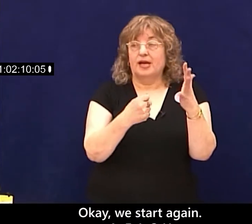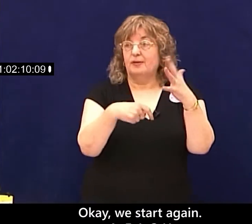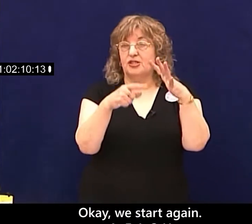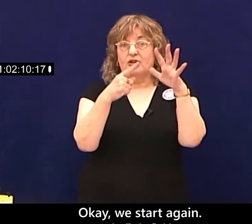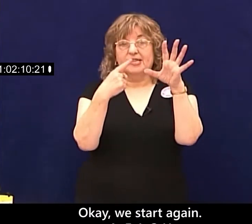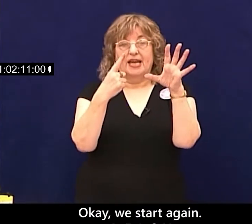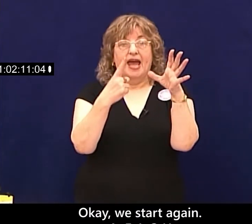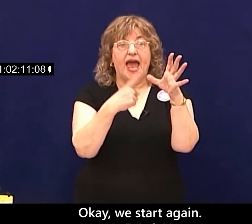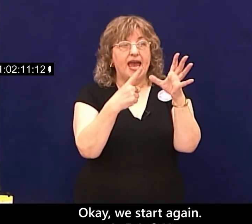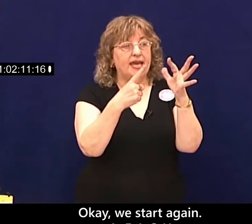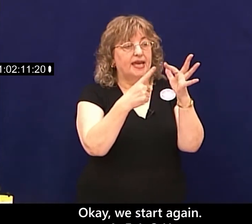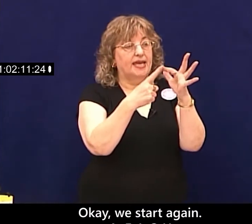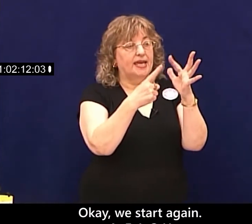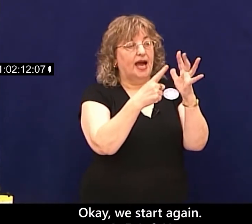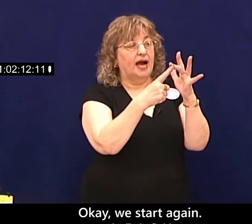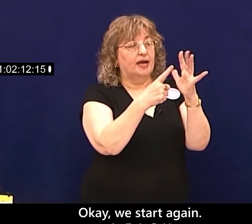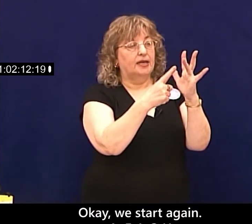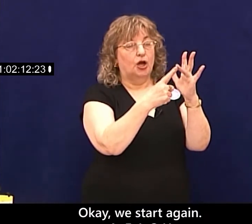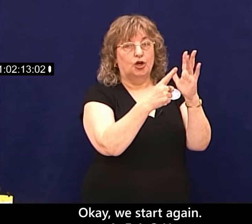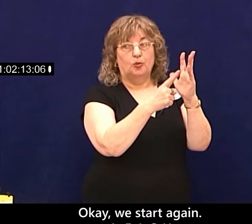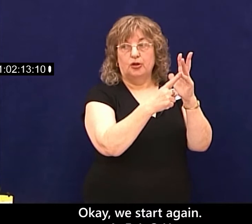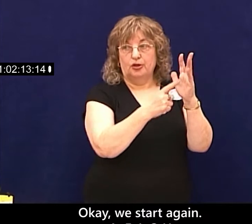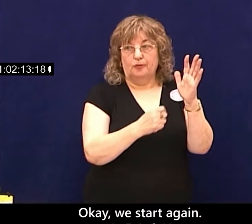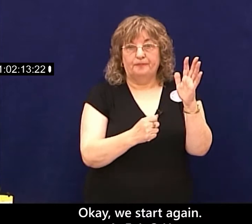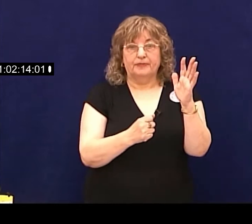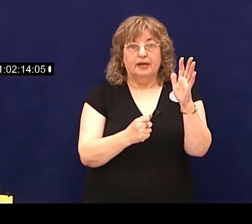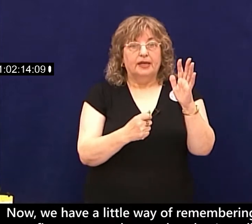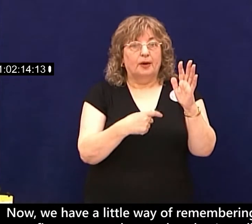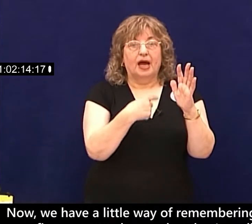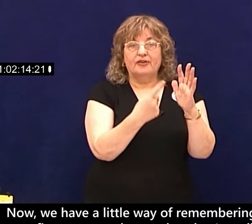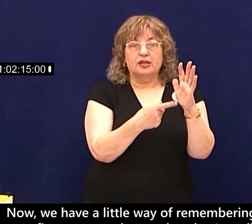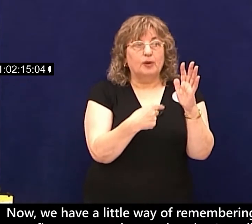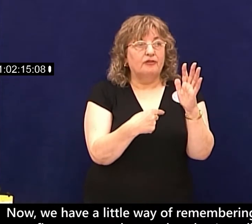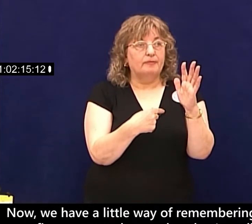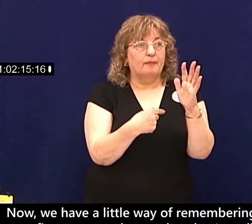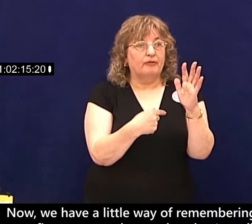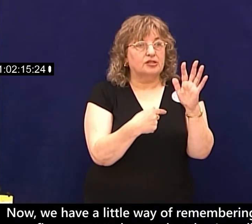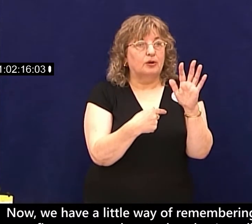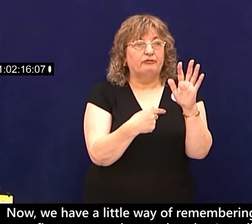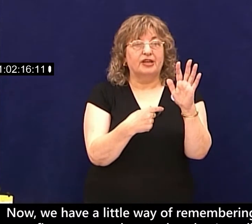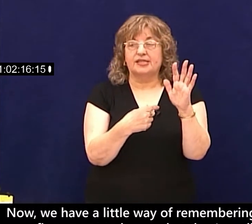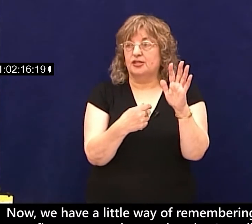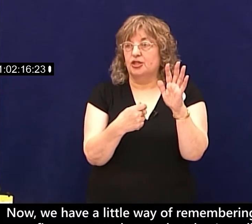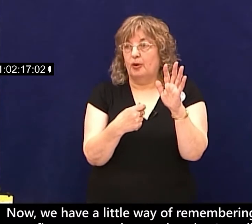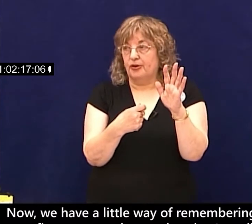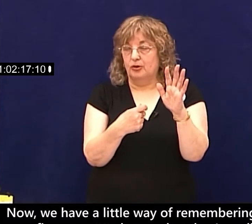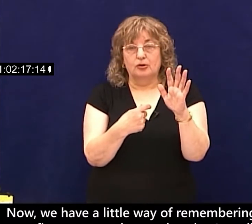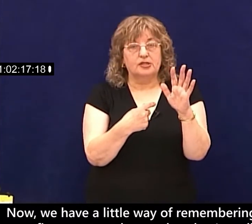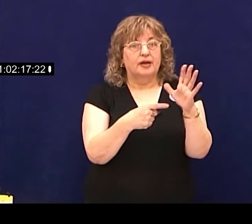we start again. A, E, I, O, U. Now we have a little way of remembering, so our fingers get to know what they're called, and